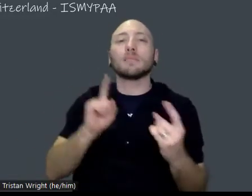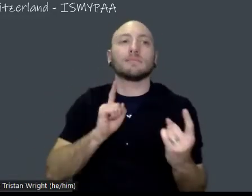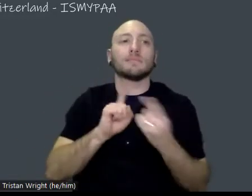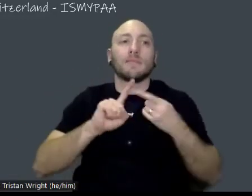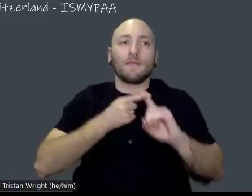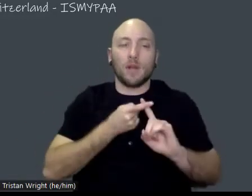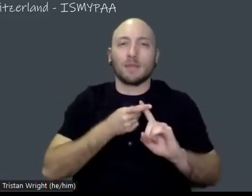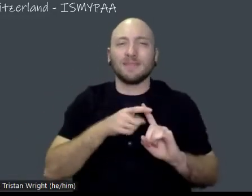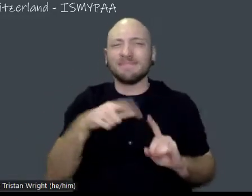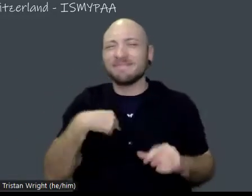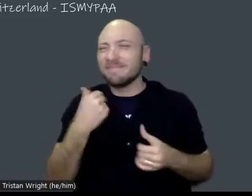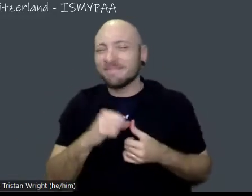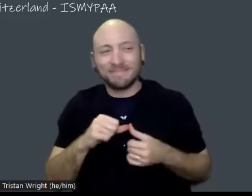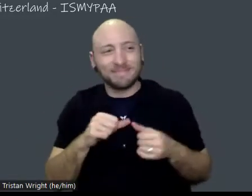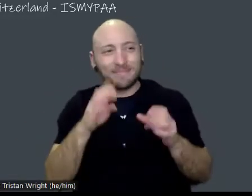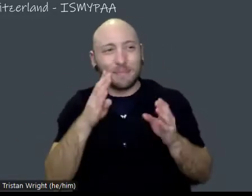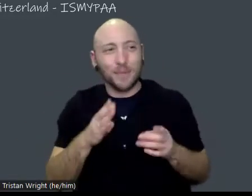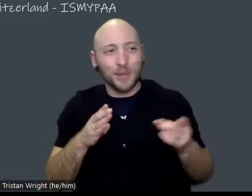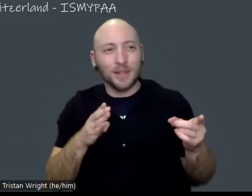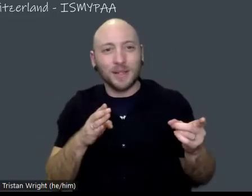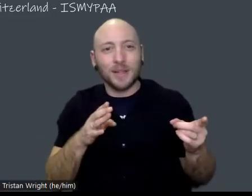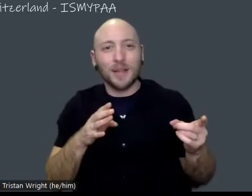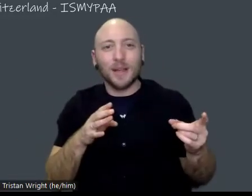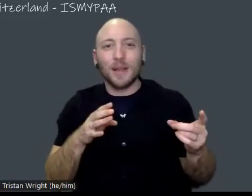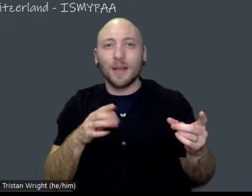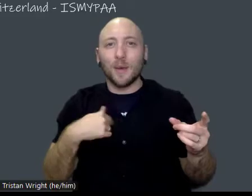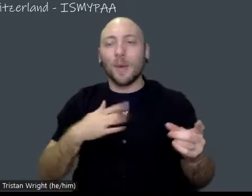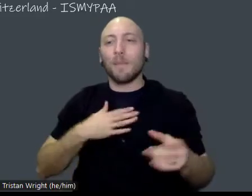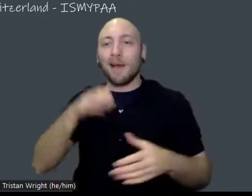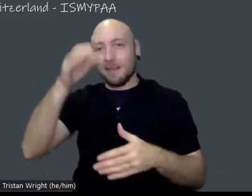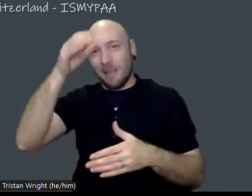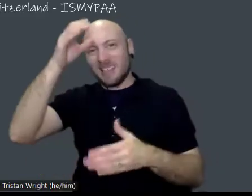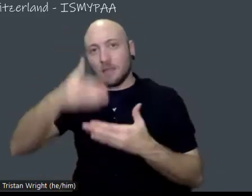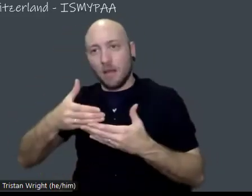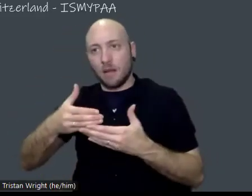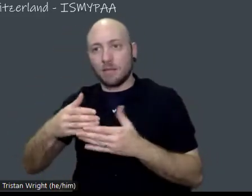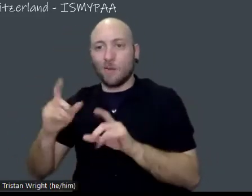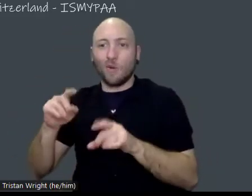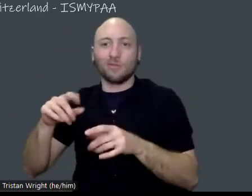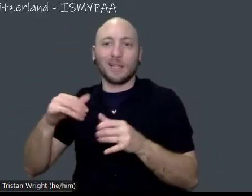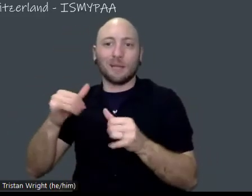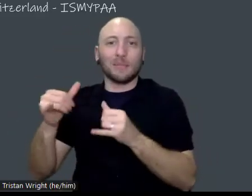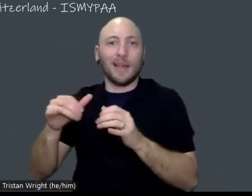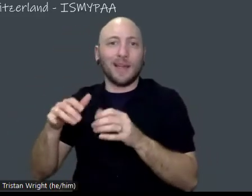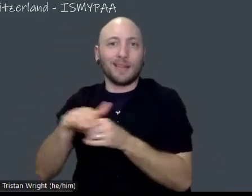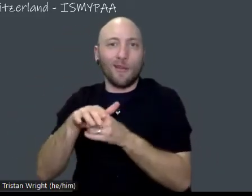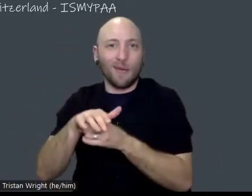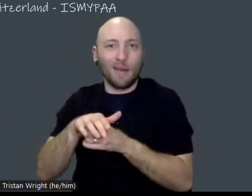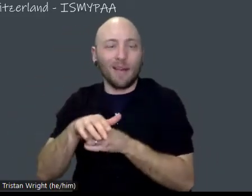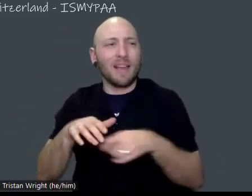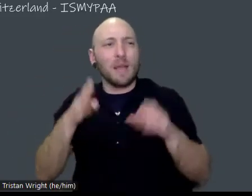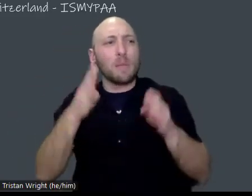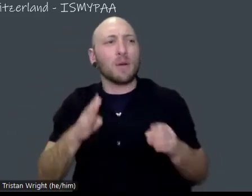me. I remember we were in a playing ground with my son. I don't know what he told me, but he just managed